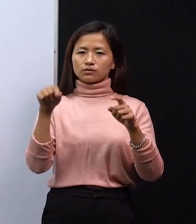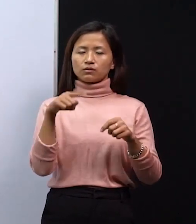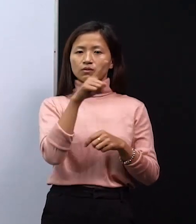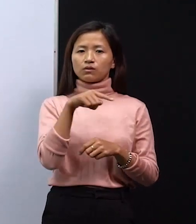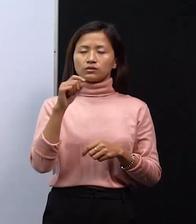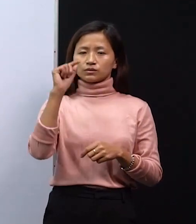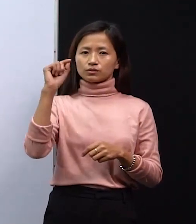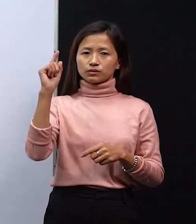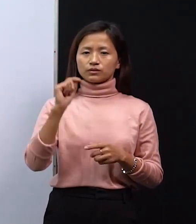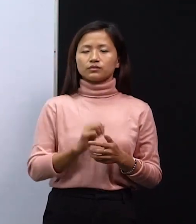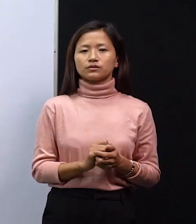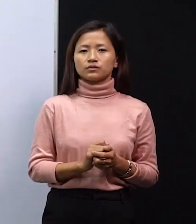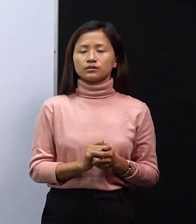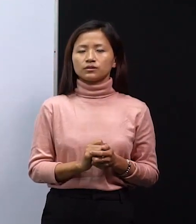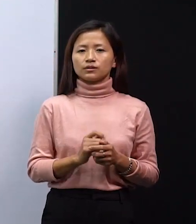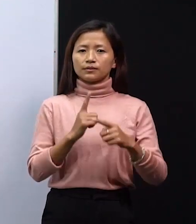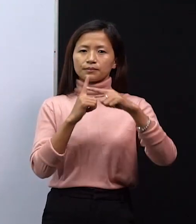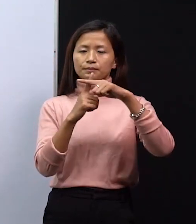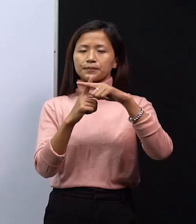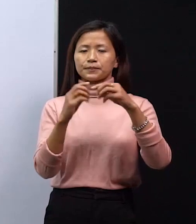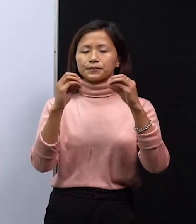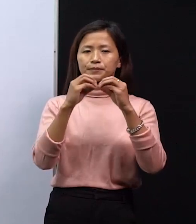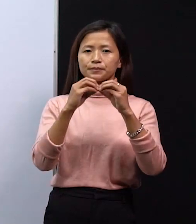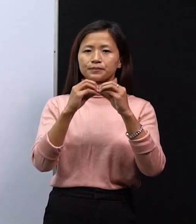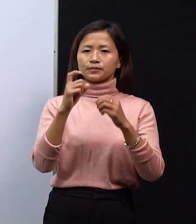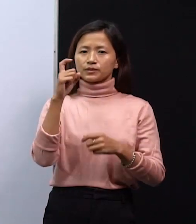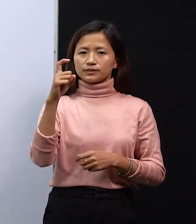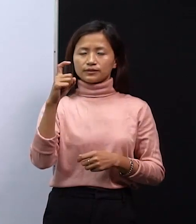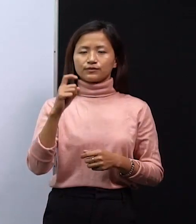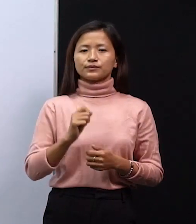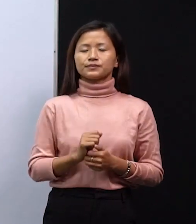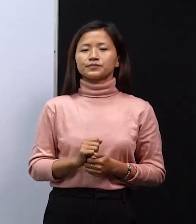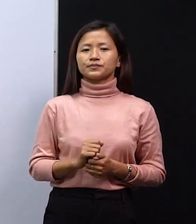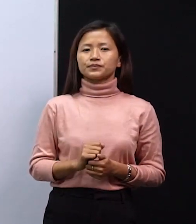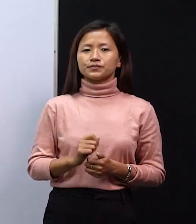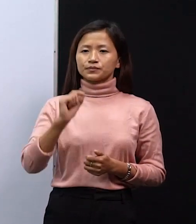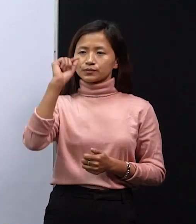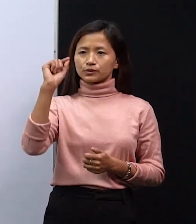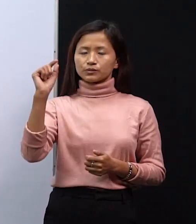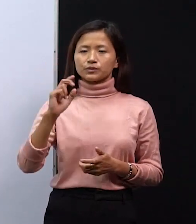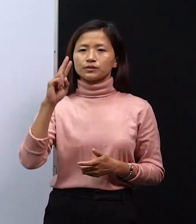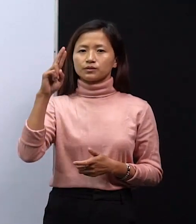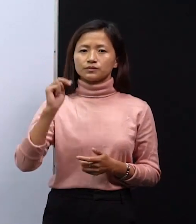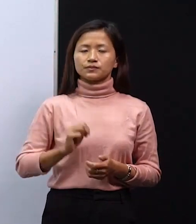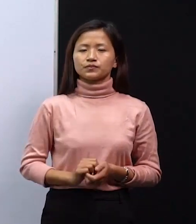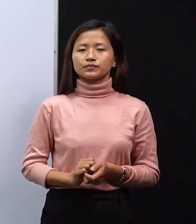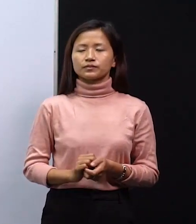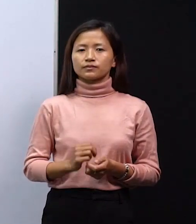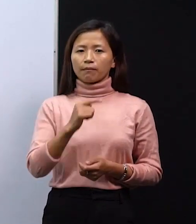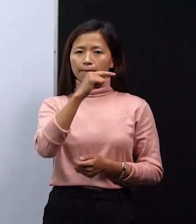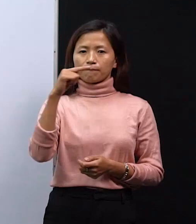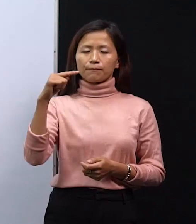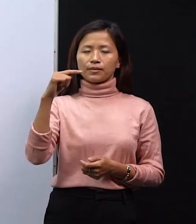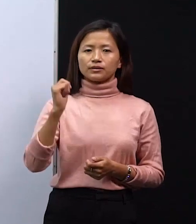square plus, in place of b, 7. That means 7 square